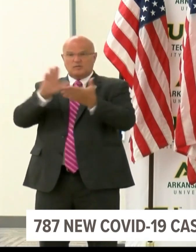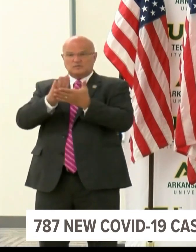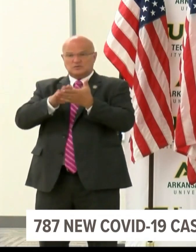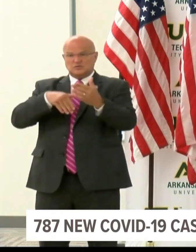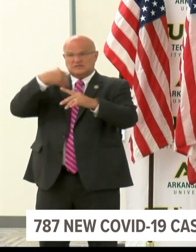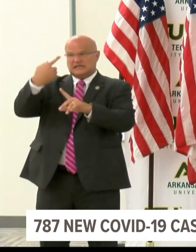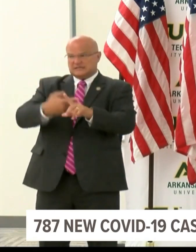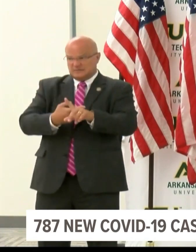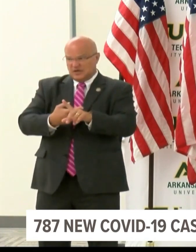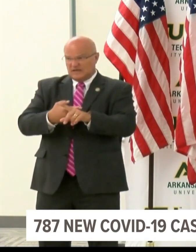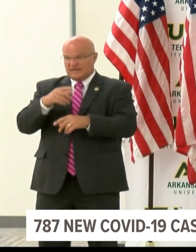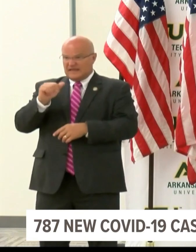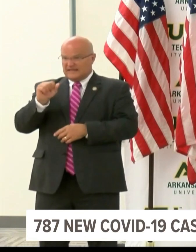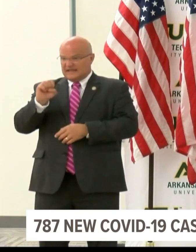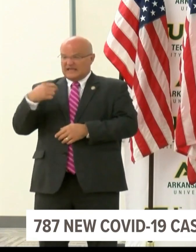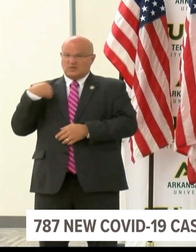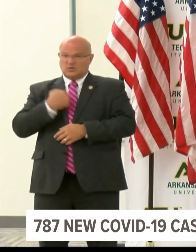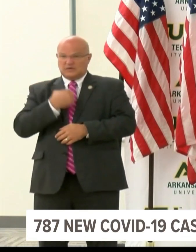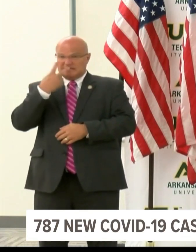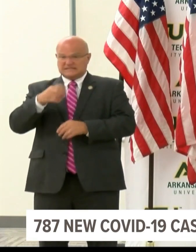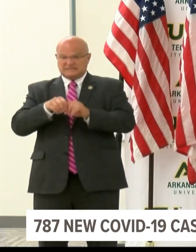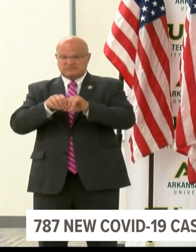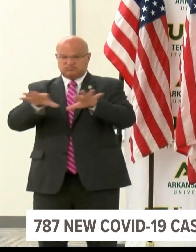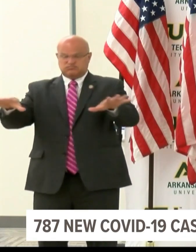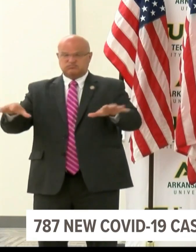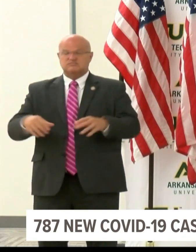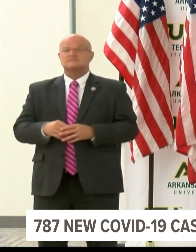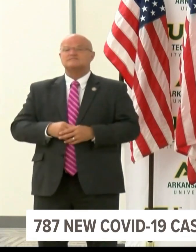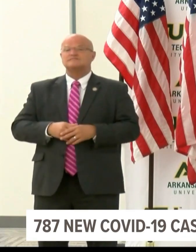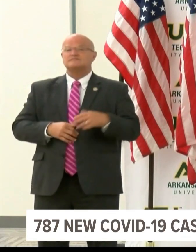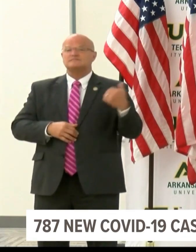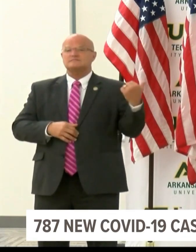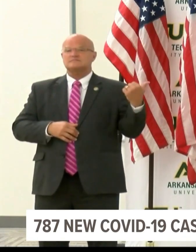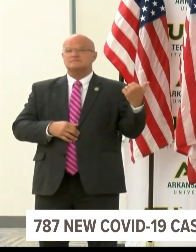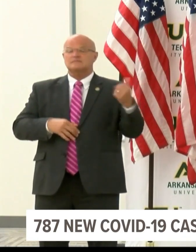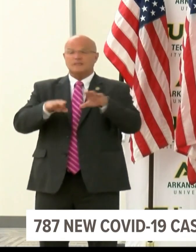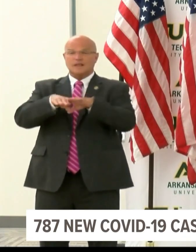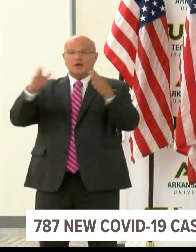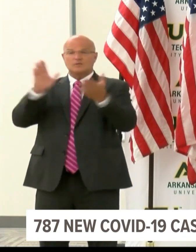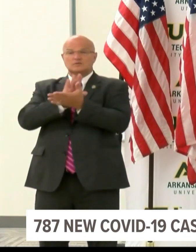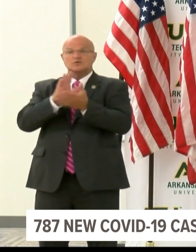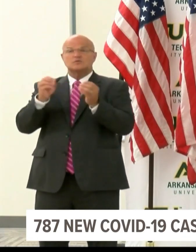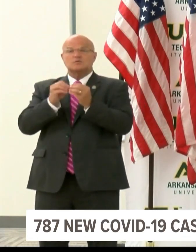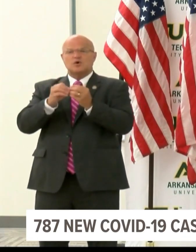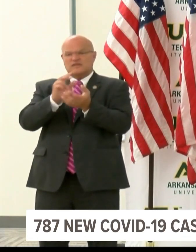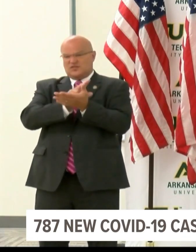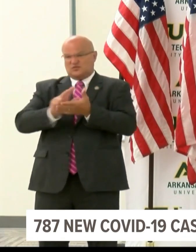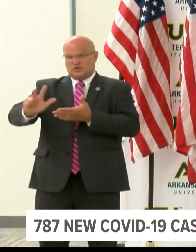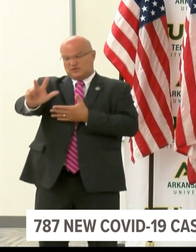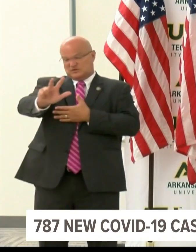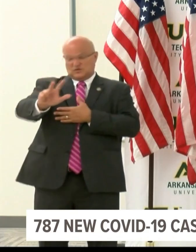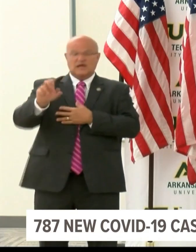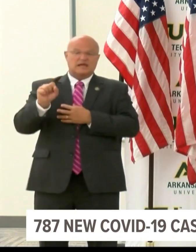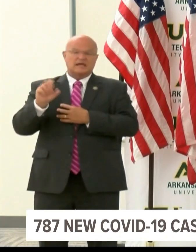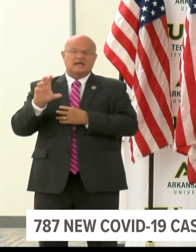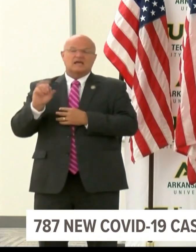next month in the case we do start seeing outbreaks? Well, opening up school is more than 3 weeks away,